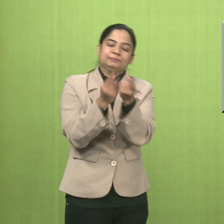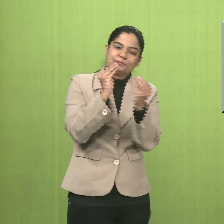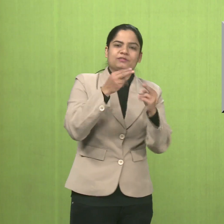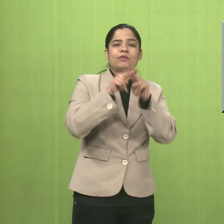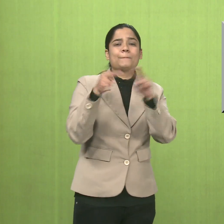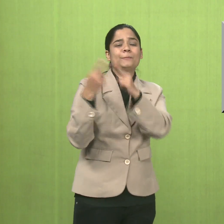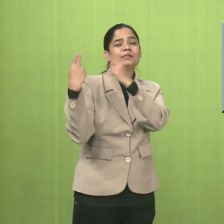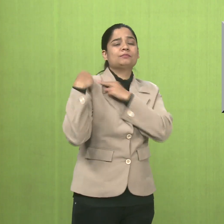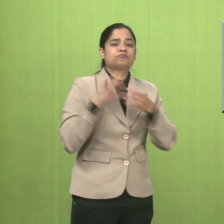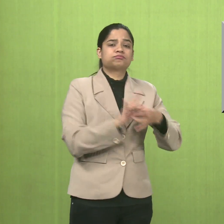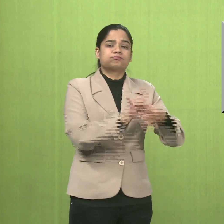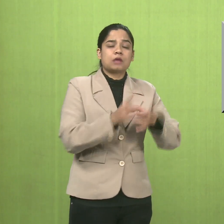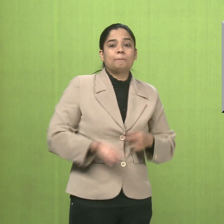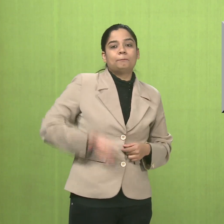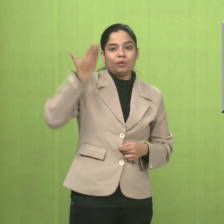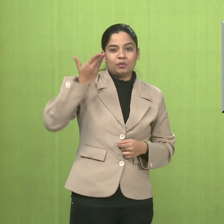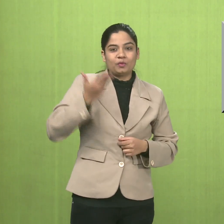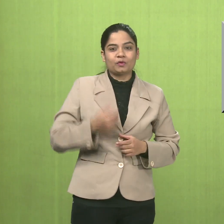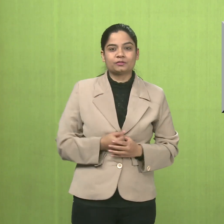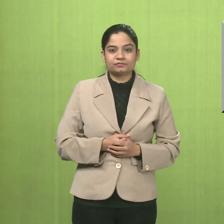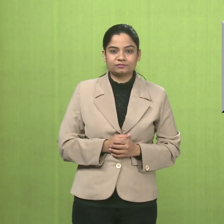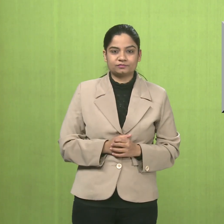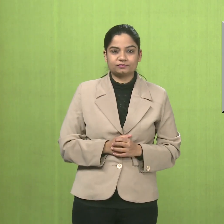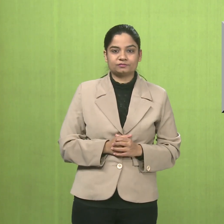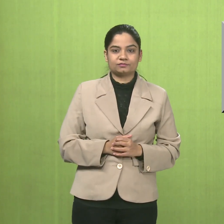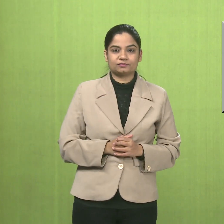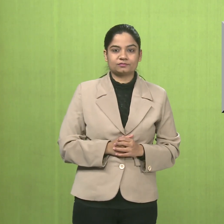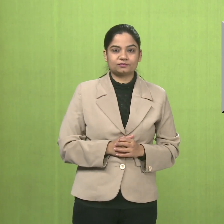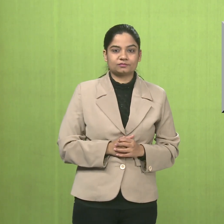such practices. So it's important that the relationship is made better.